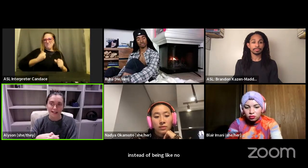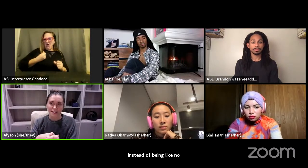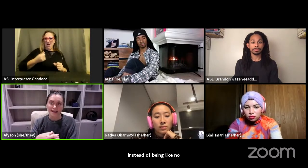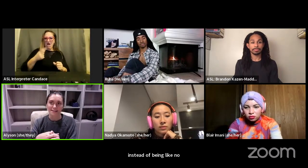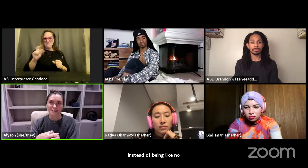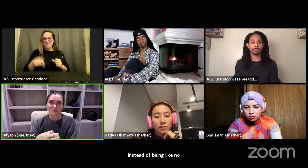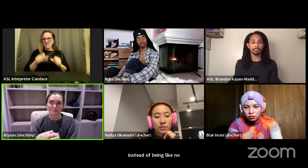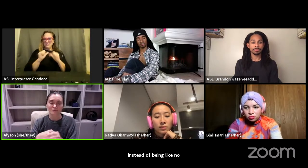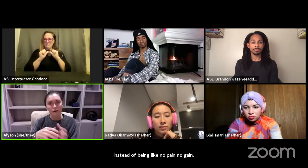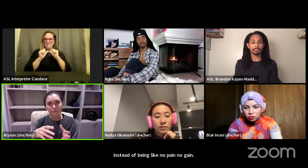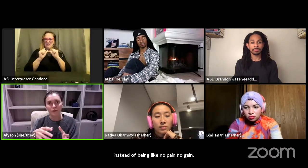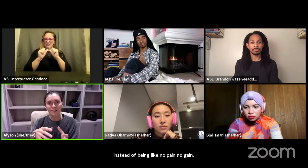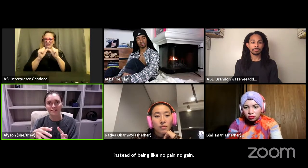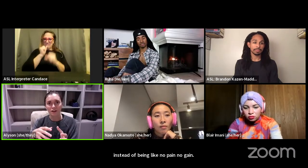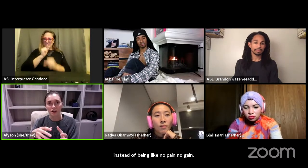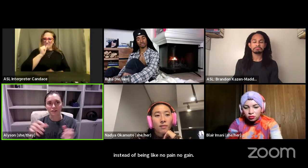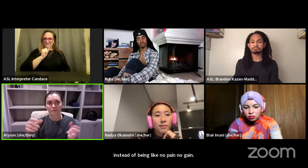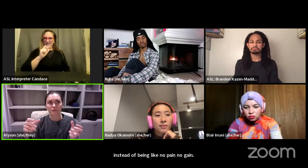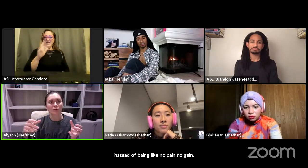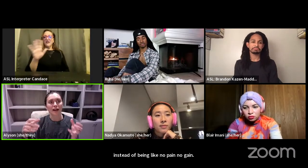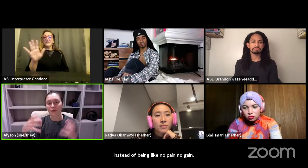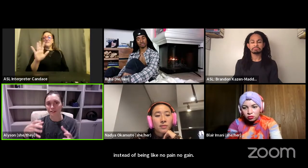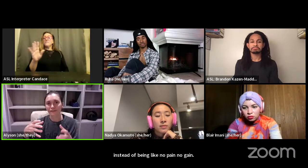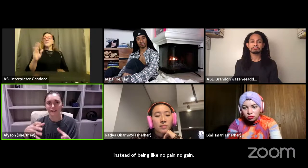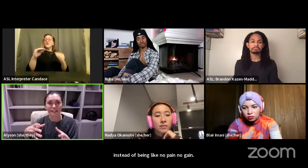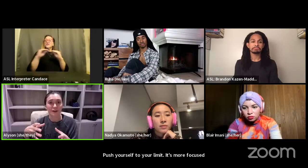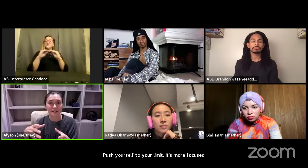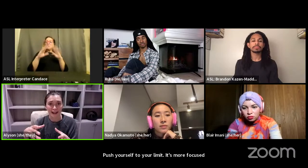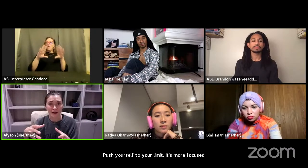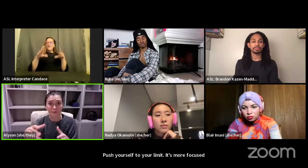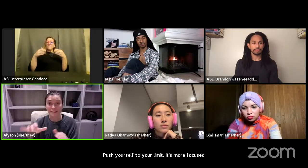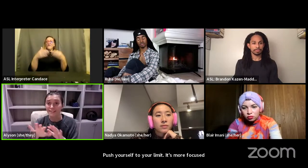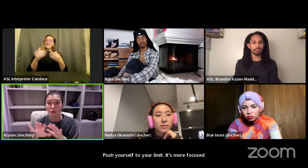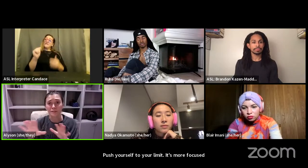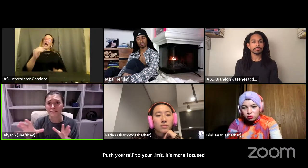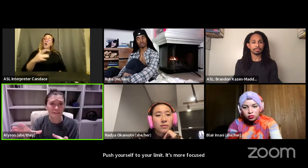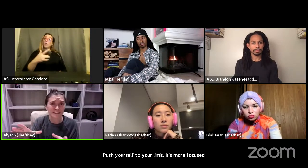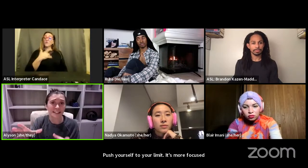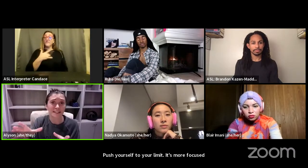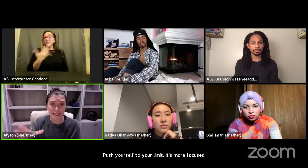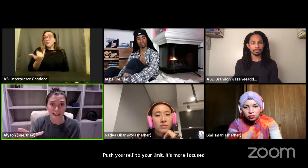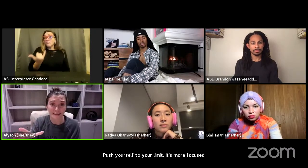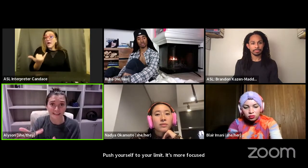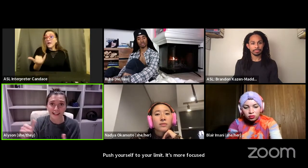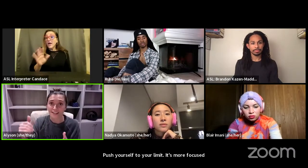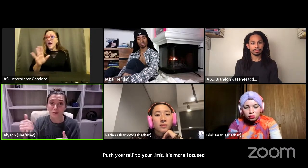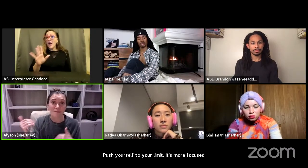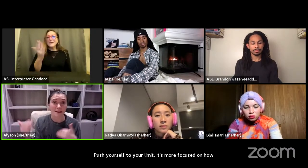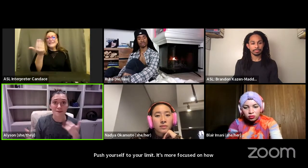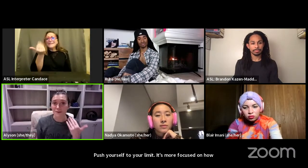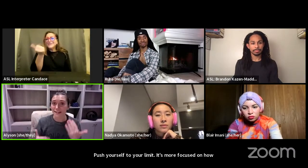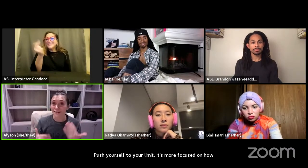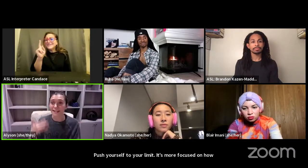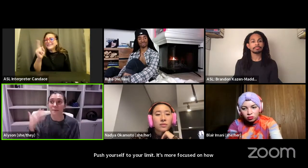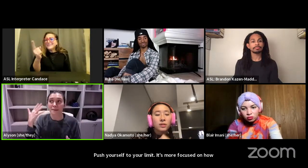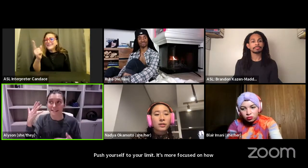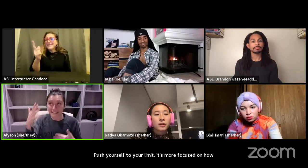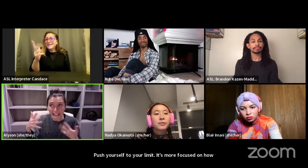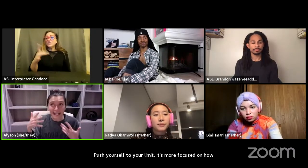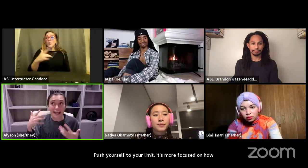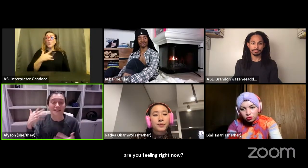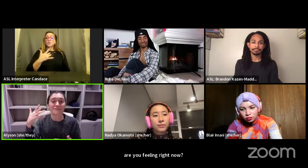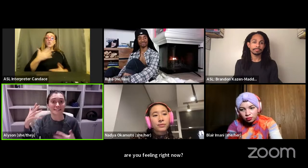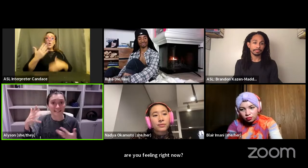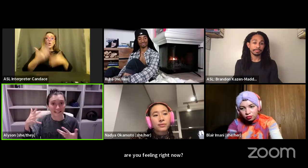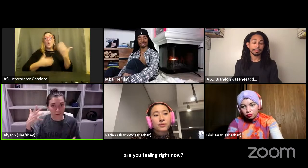limit, it's more focused on how are you feeling right now. It's only 15 minutes, so it might be a way to like